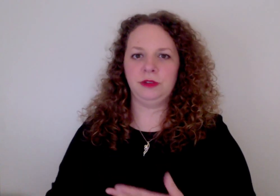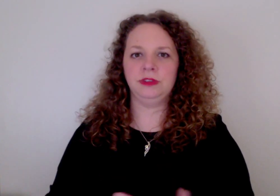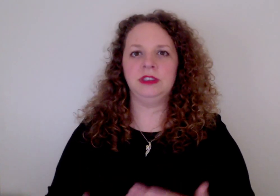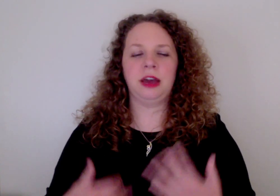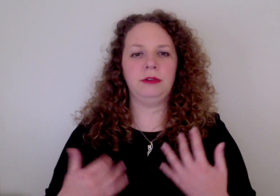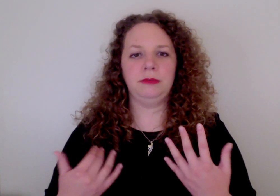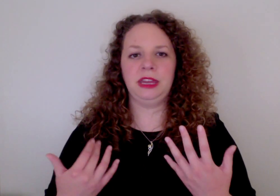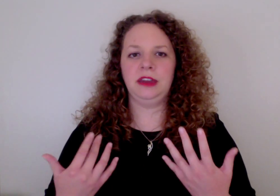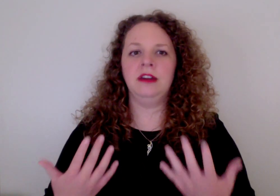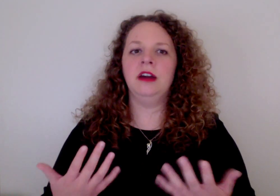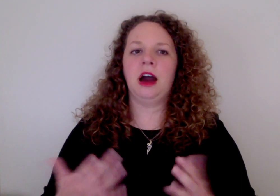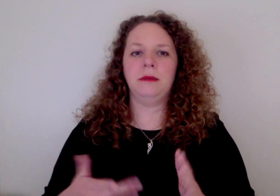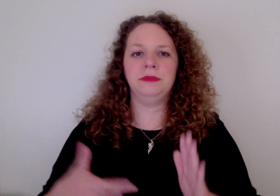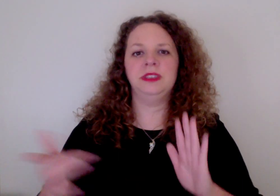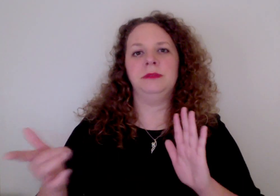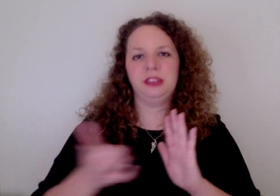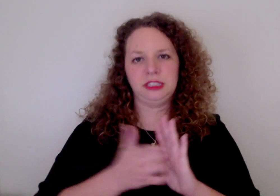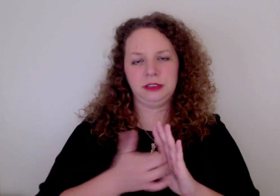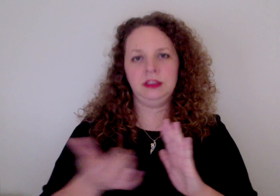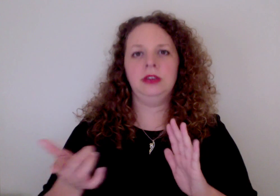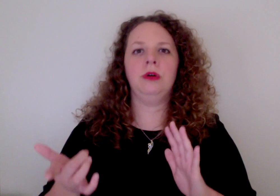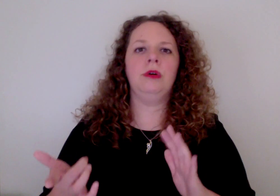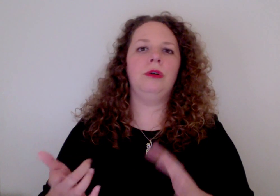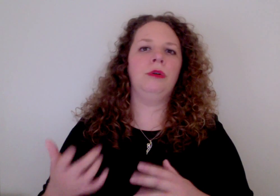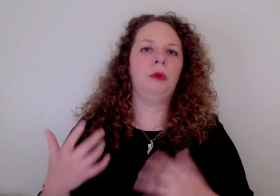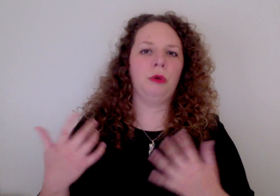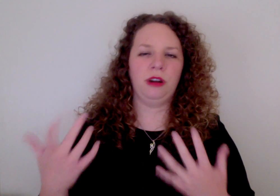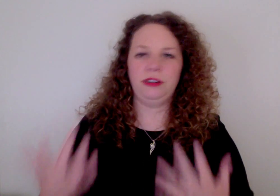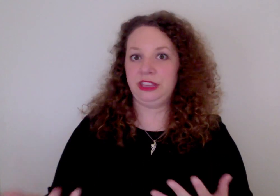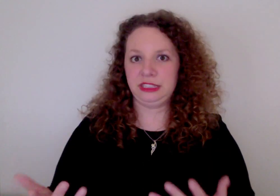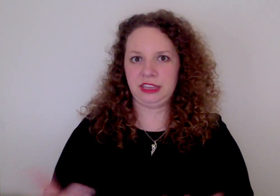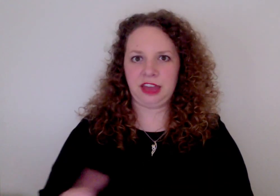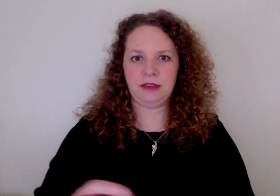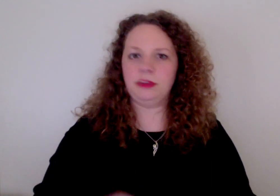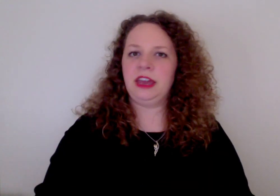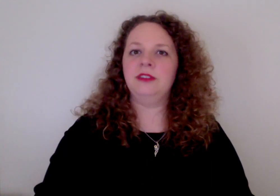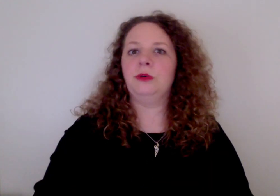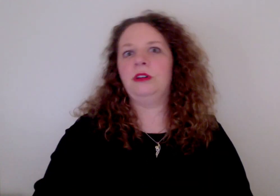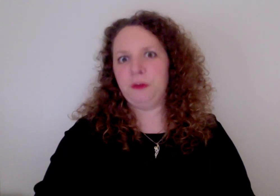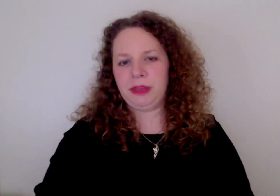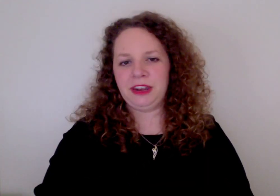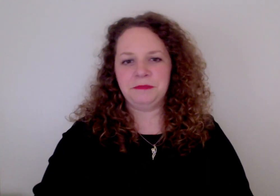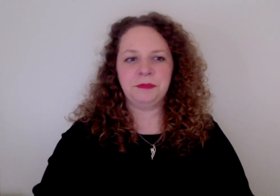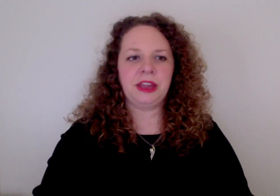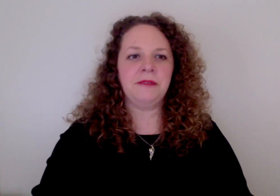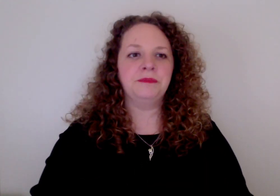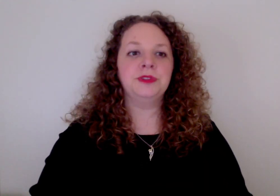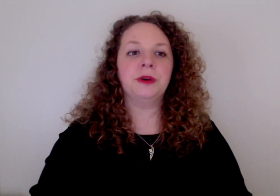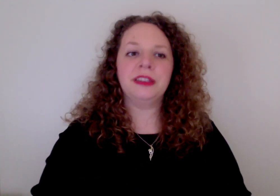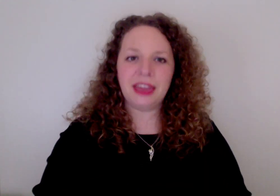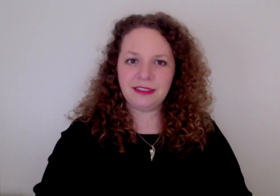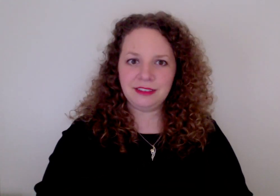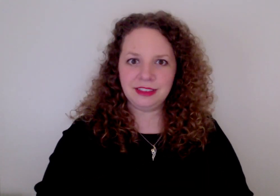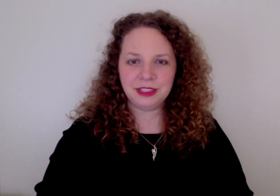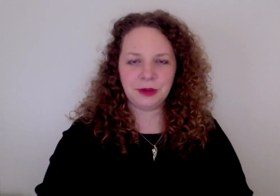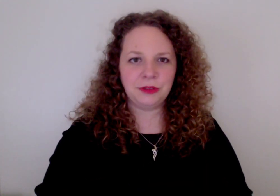refuse. That would be something that's illegal or things like that, okay, or forbidden. Okay, so again, let's go through